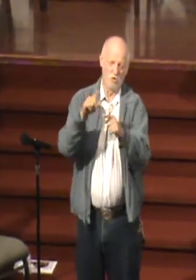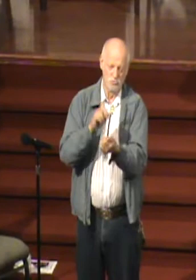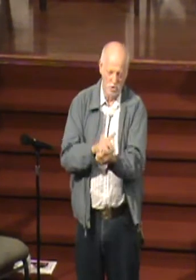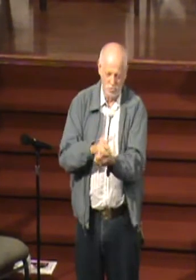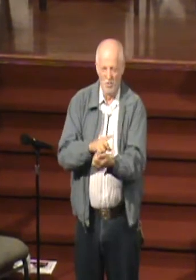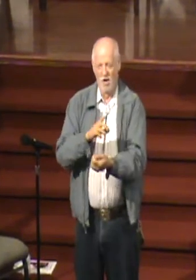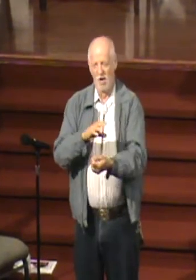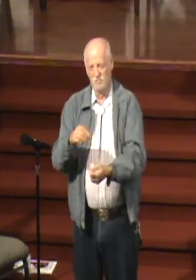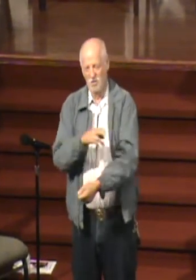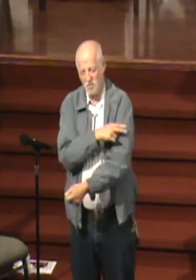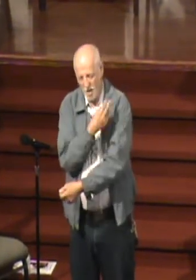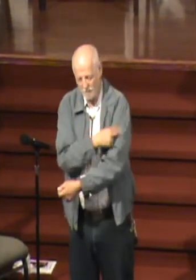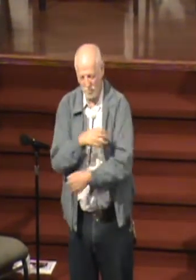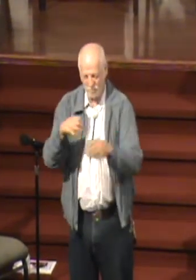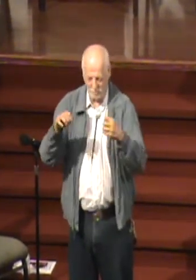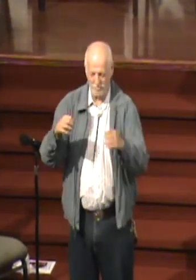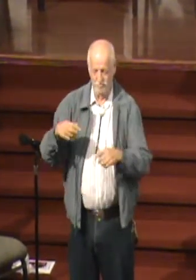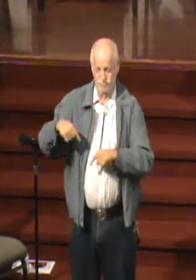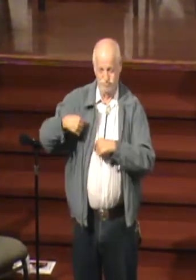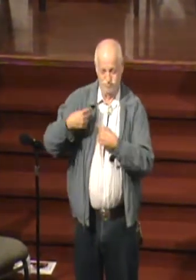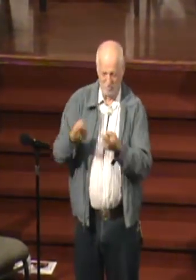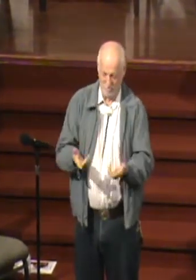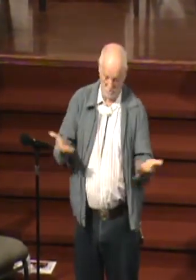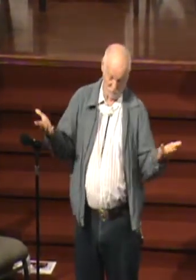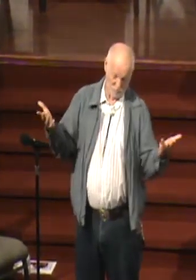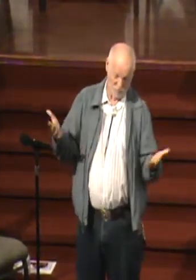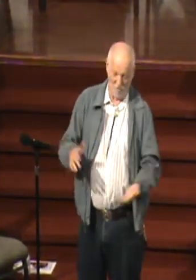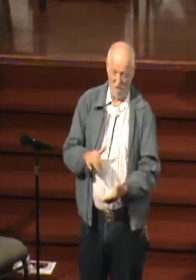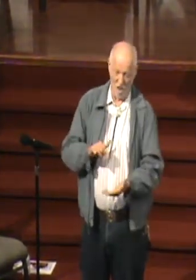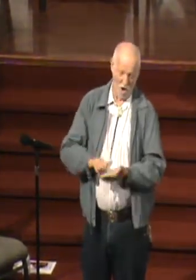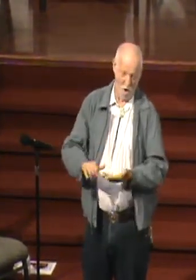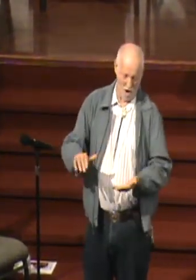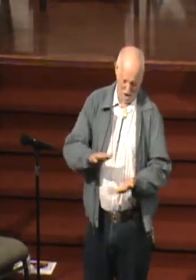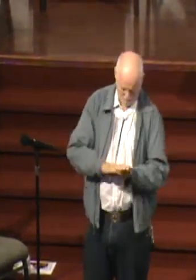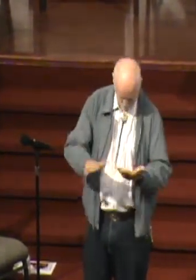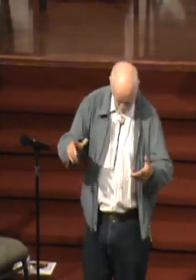But I took her to the doctor in the hospital.